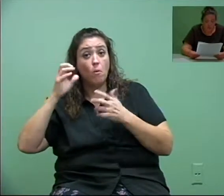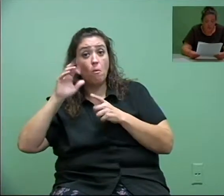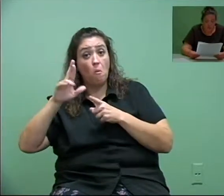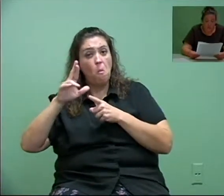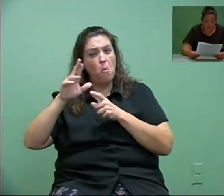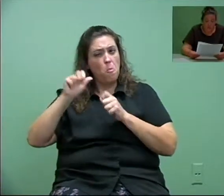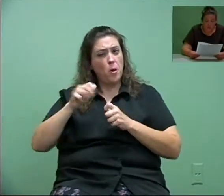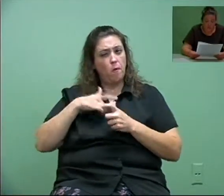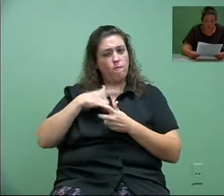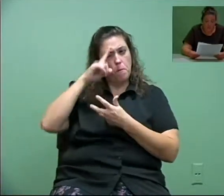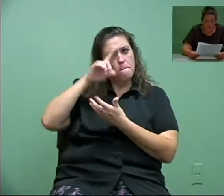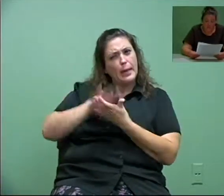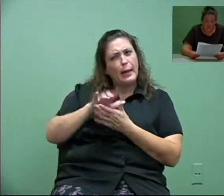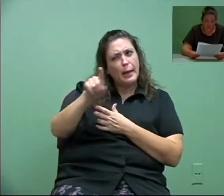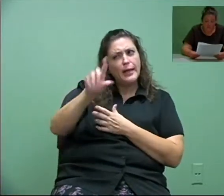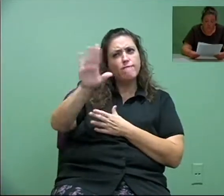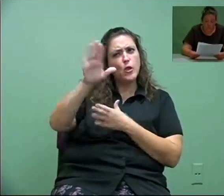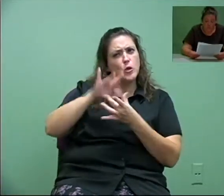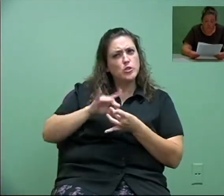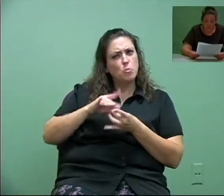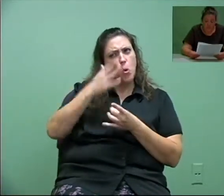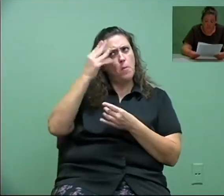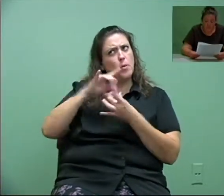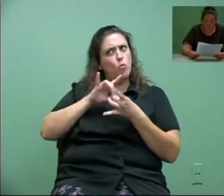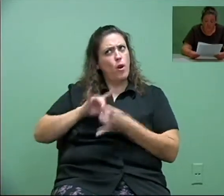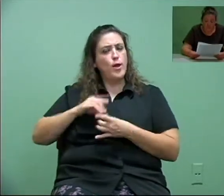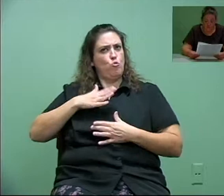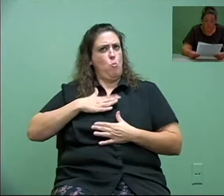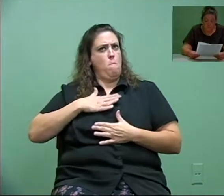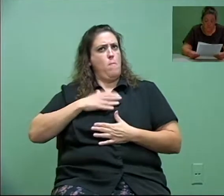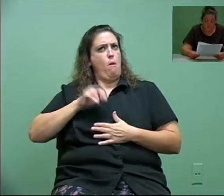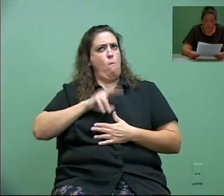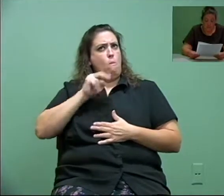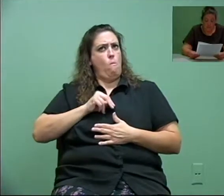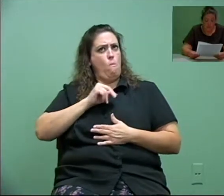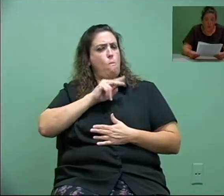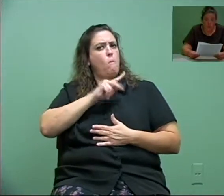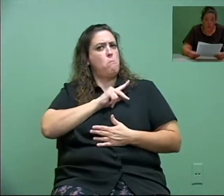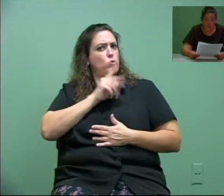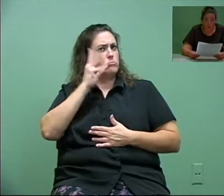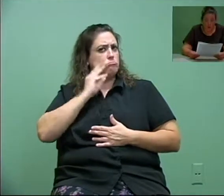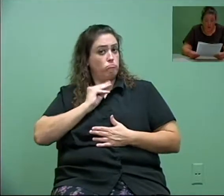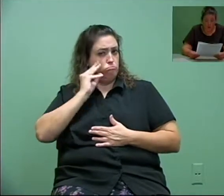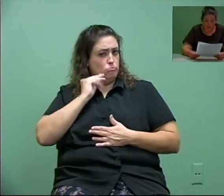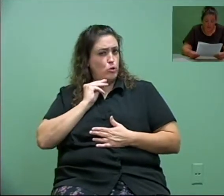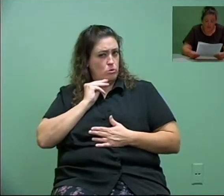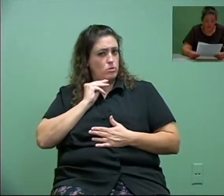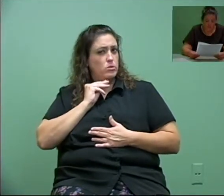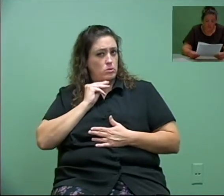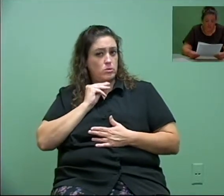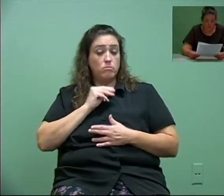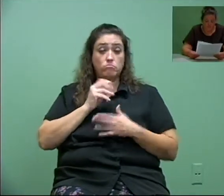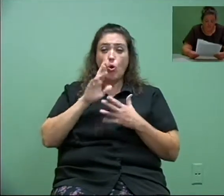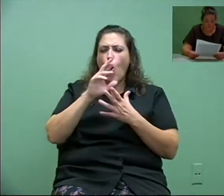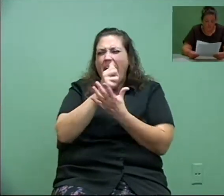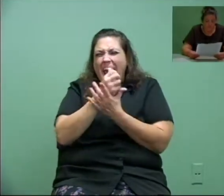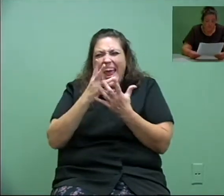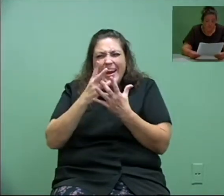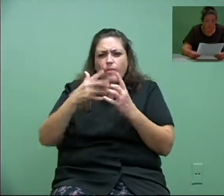experience? Was there anything about the way the witness testified that made the testimony more or less